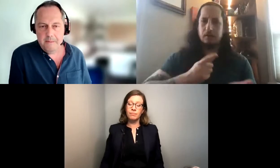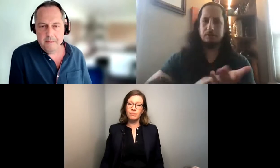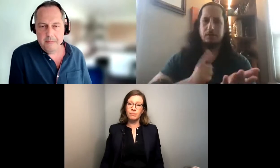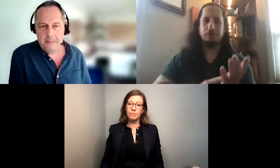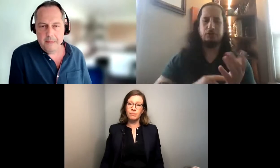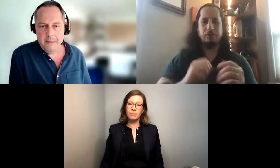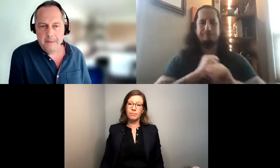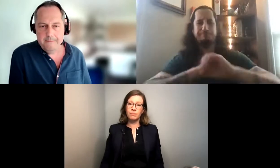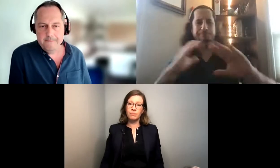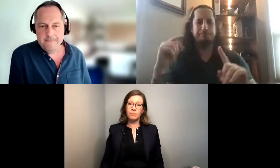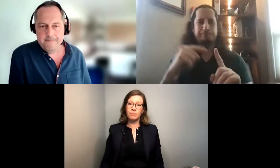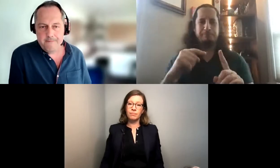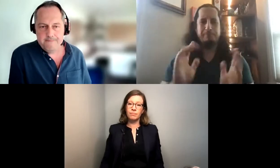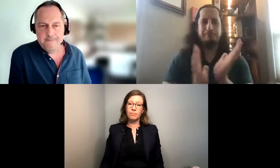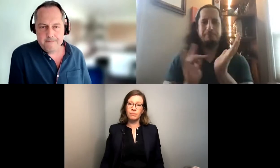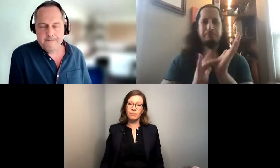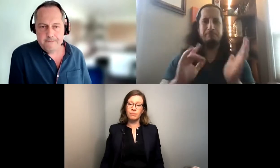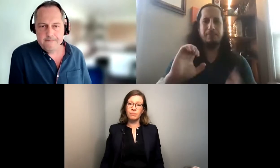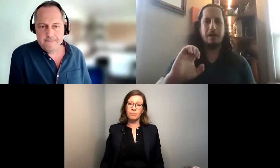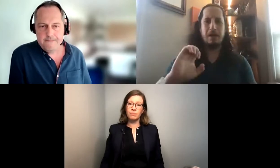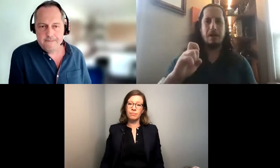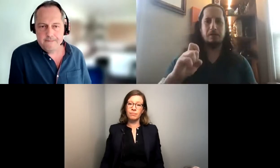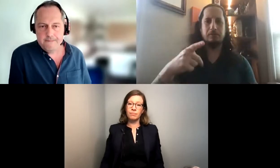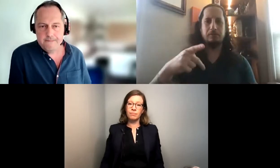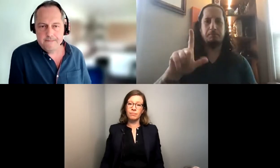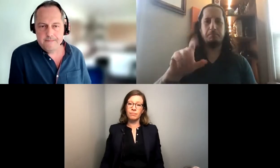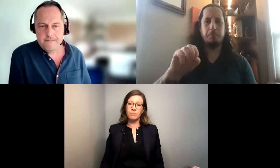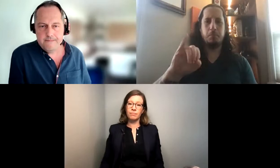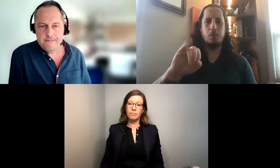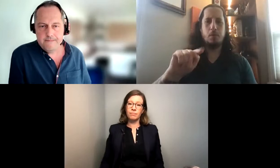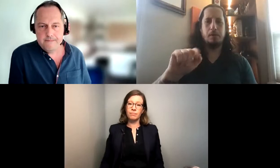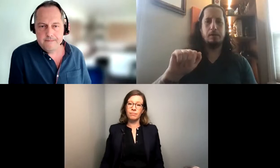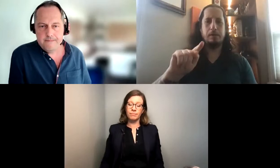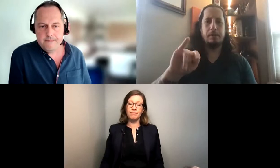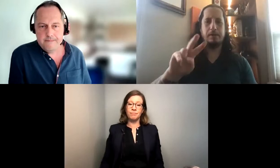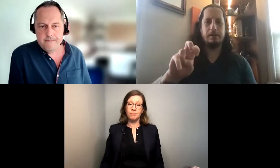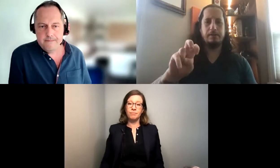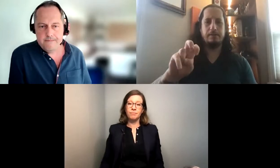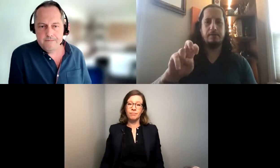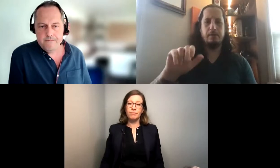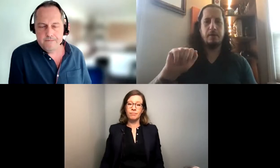Right now, I'm working with many deaf scholars, and there's a really hot discussion about